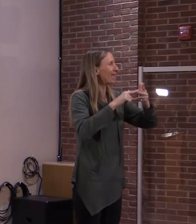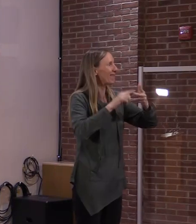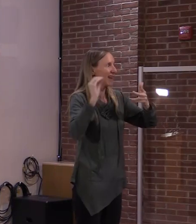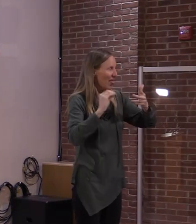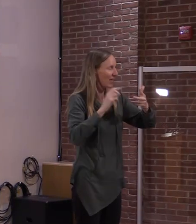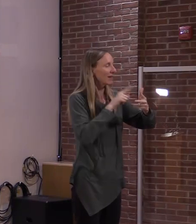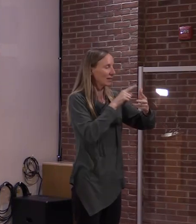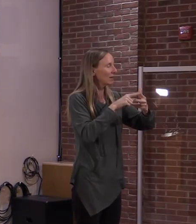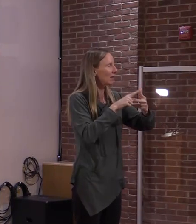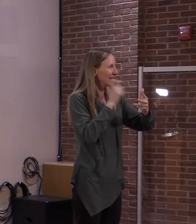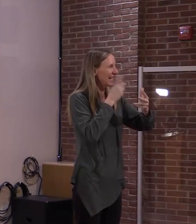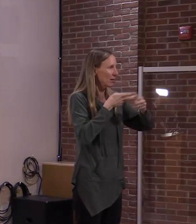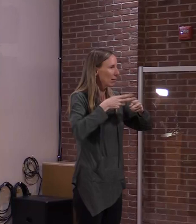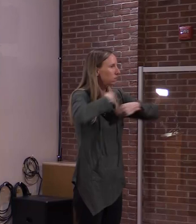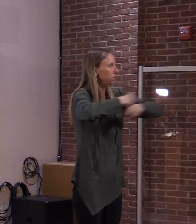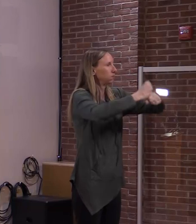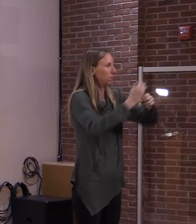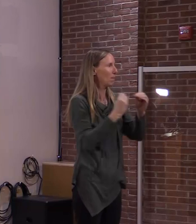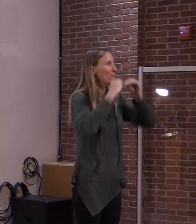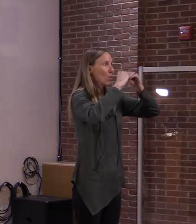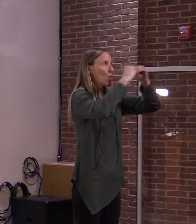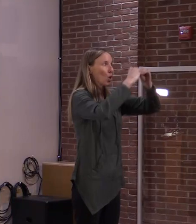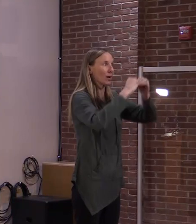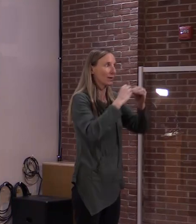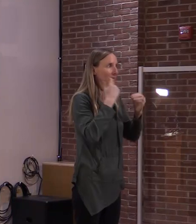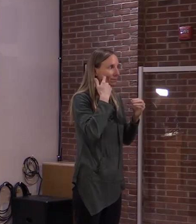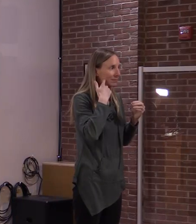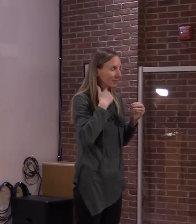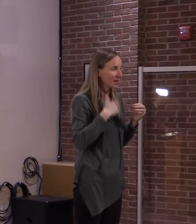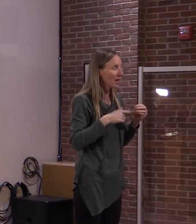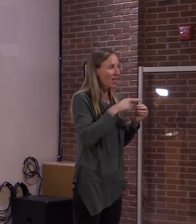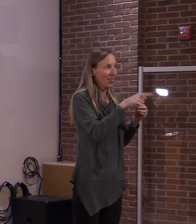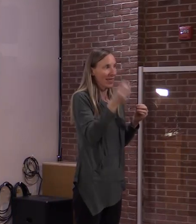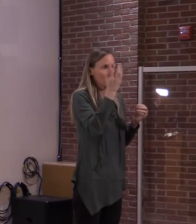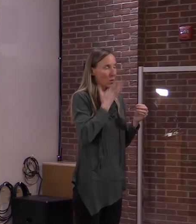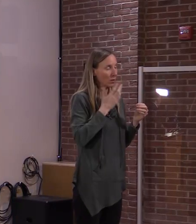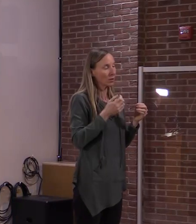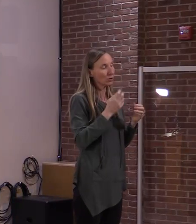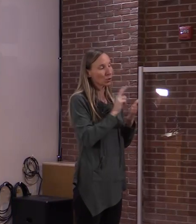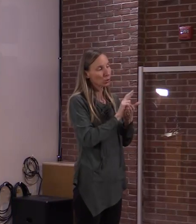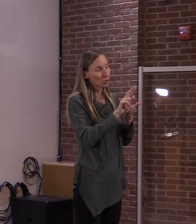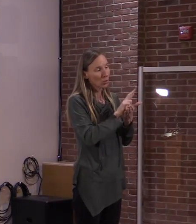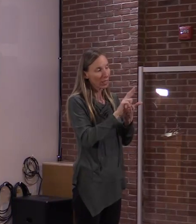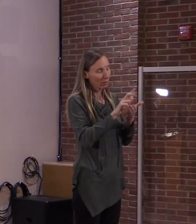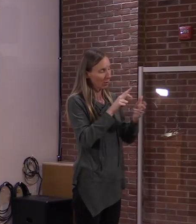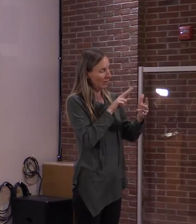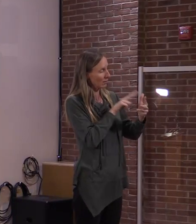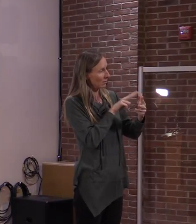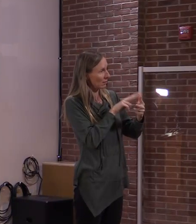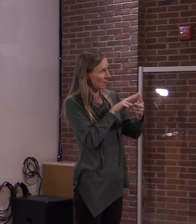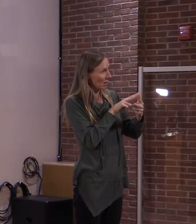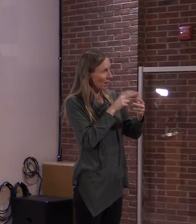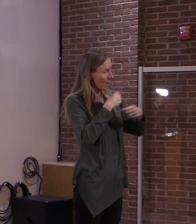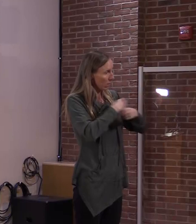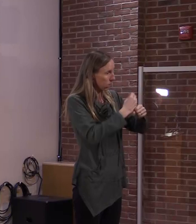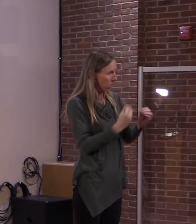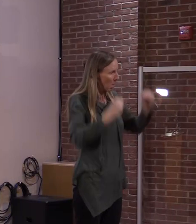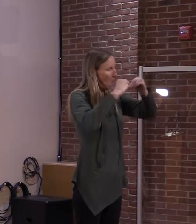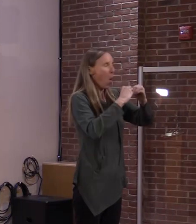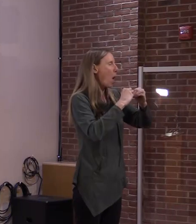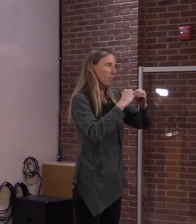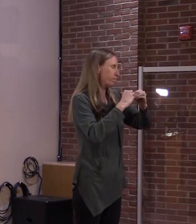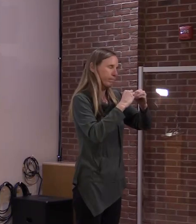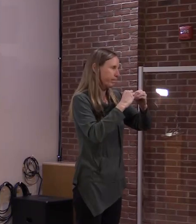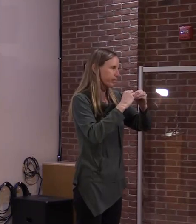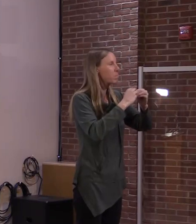they said, over the next two to three weeks, not to expect a whole lot of an increase, but it will not go down.